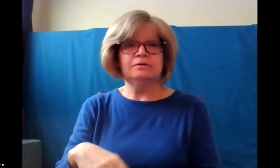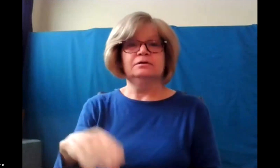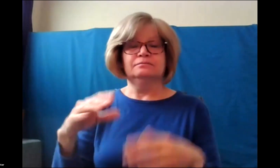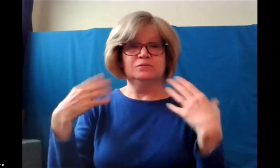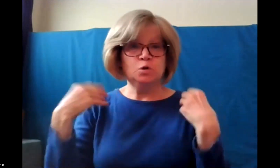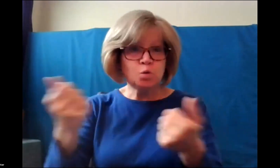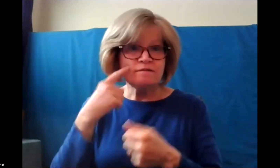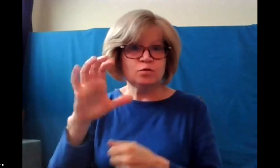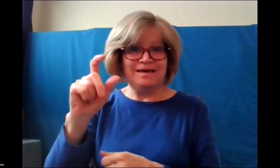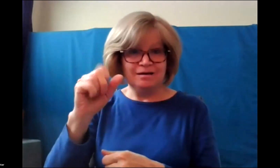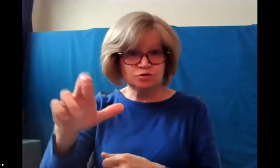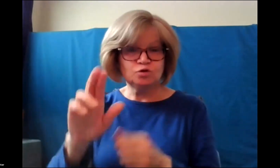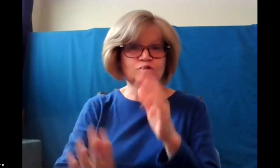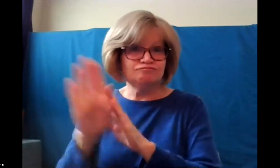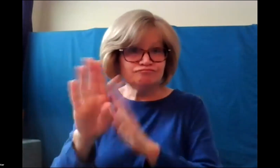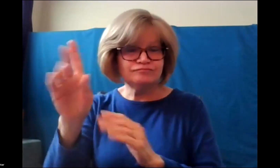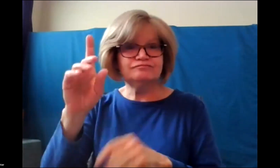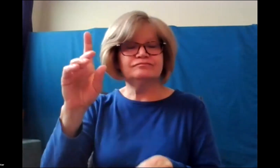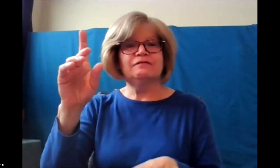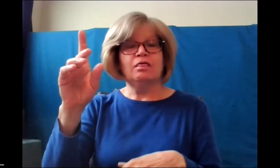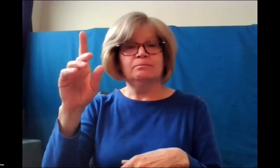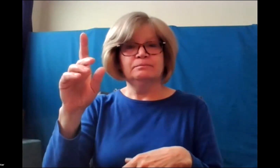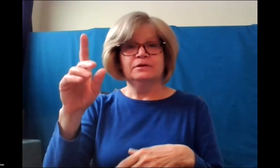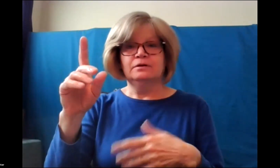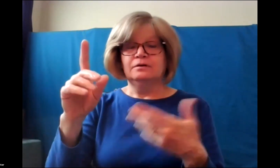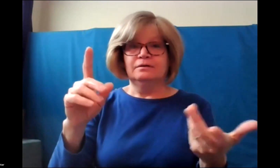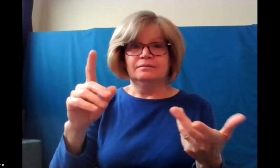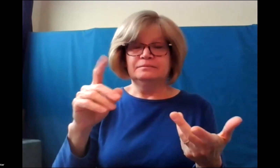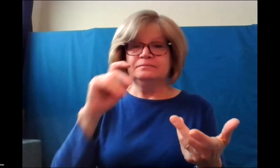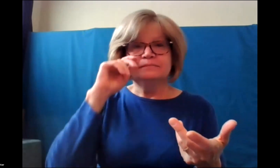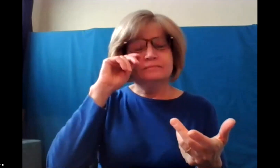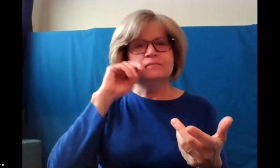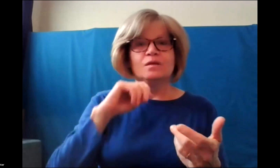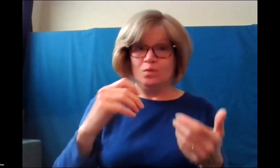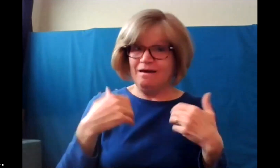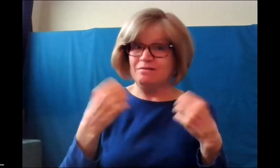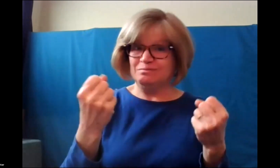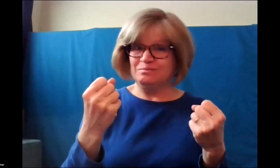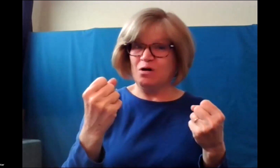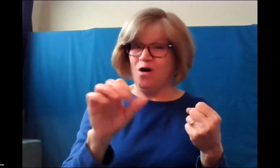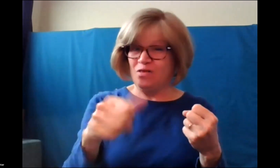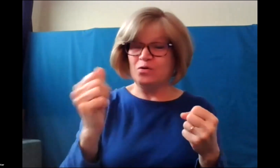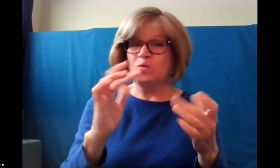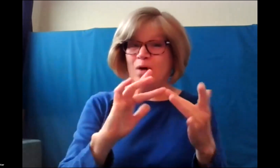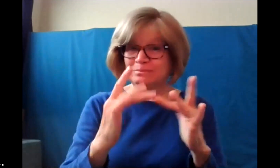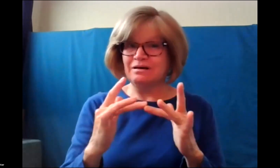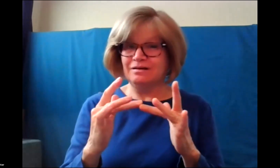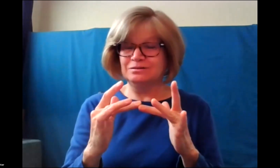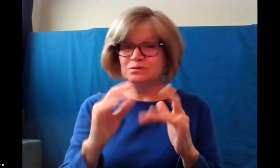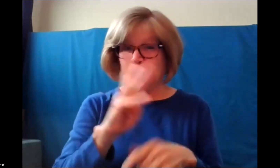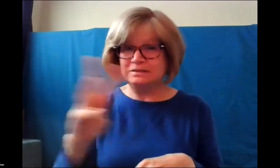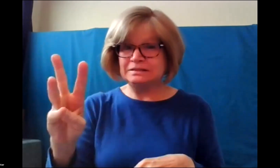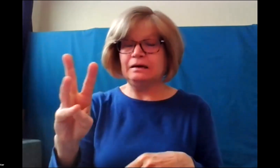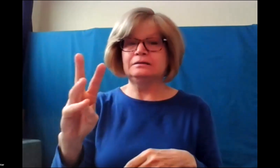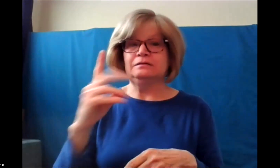diseases. There's even a collection of genie in a lamp websites nowadays, with